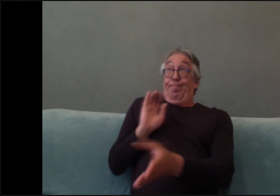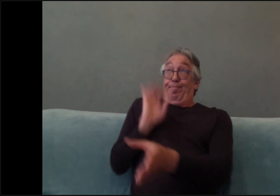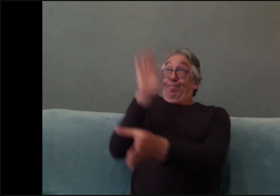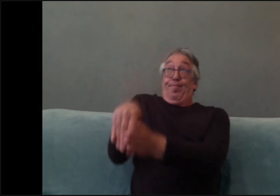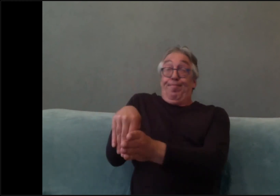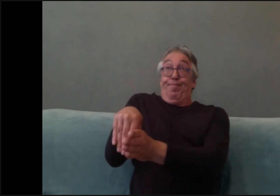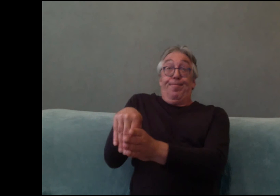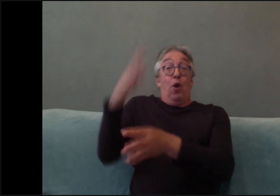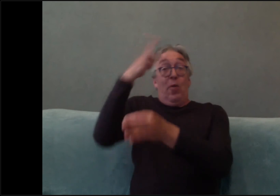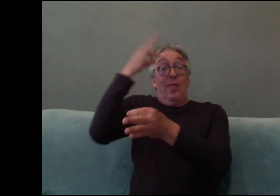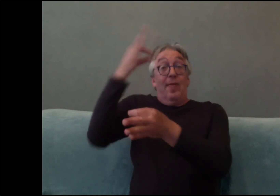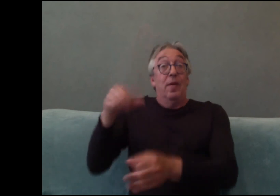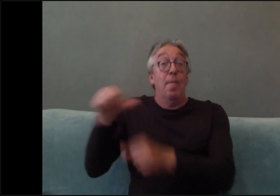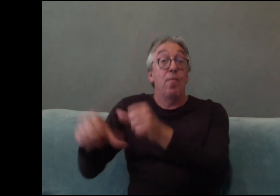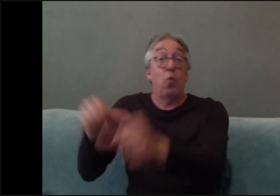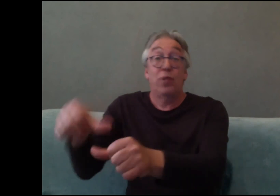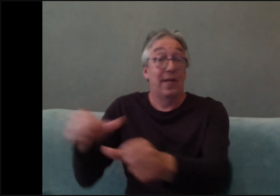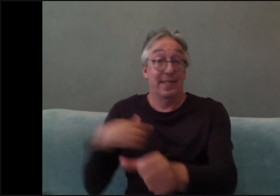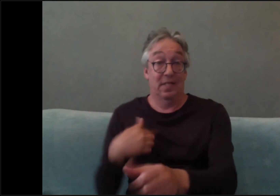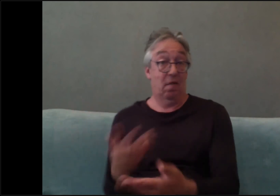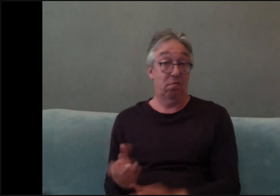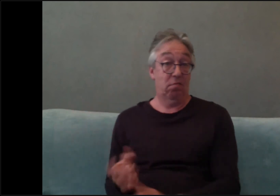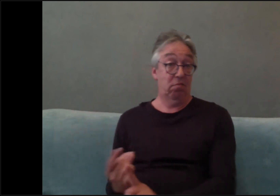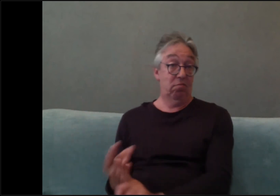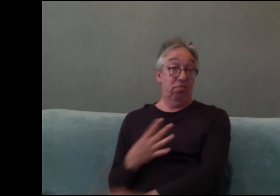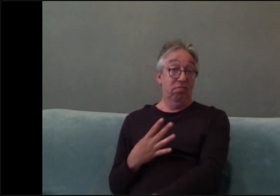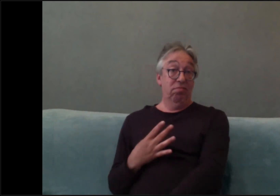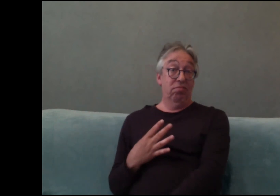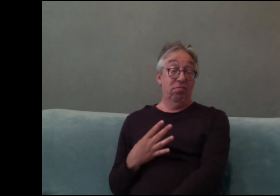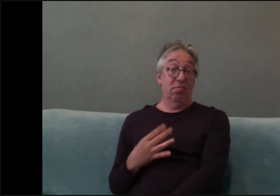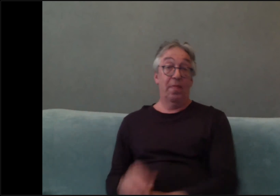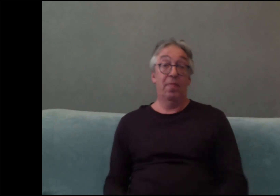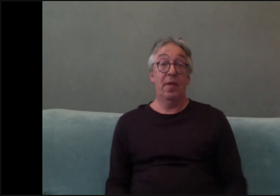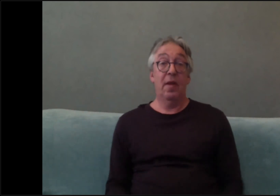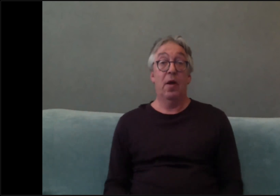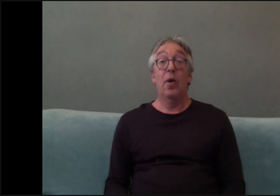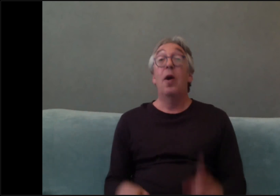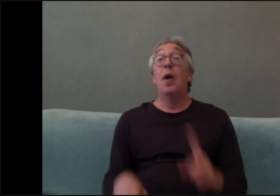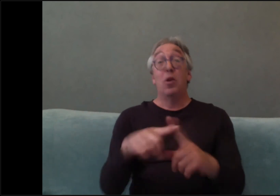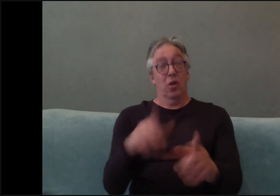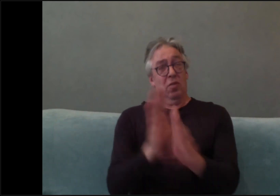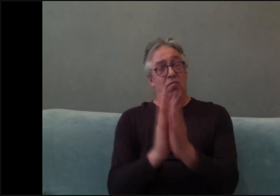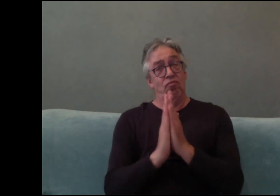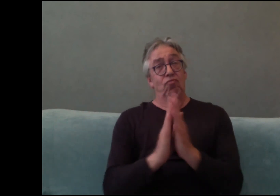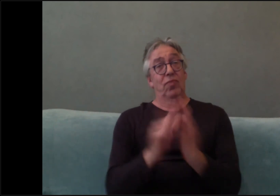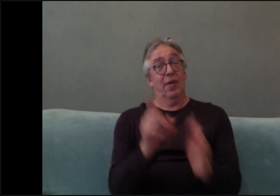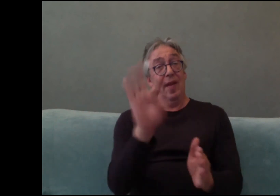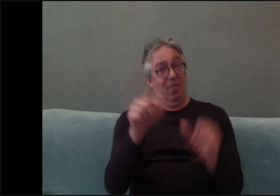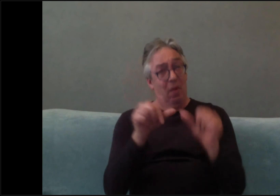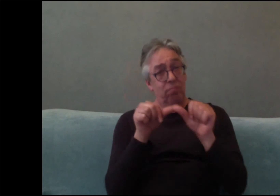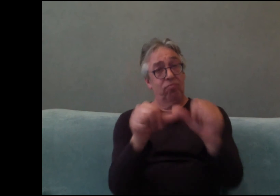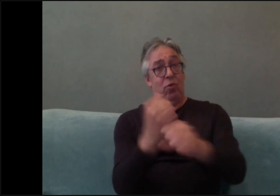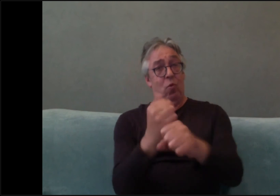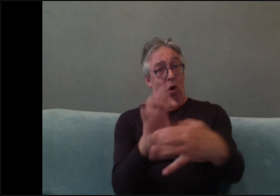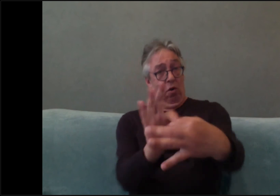I mentioned it before, work together with us, ELPN or other NGOs, to make the case and